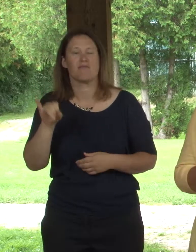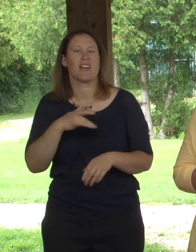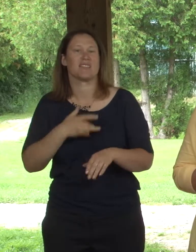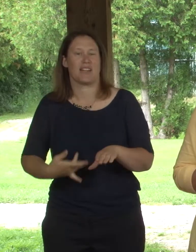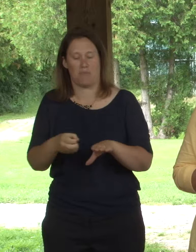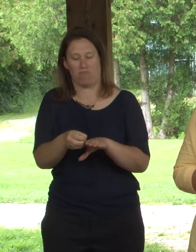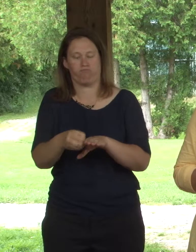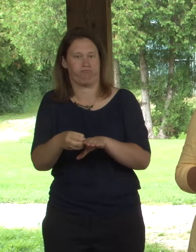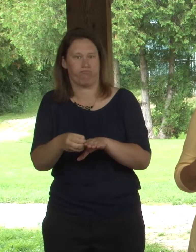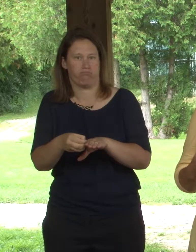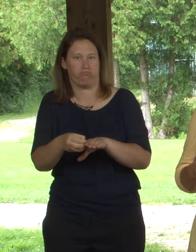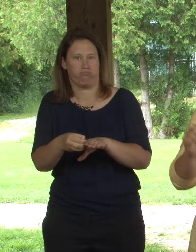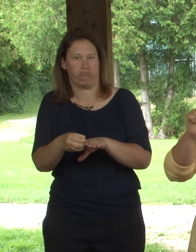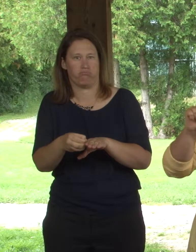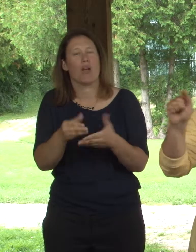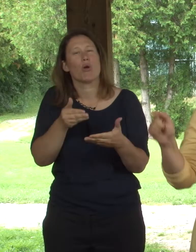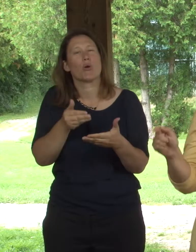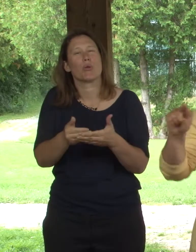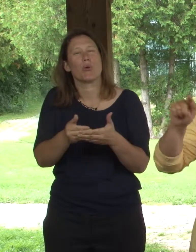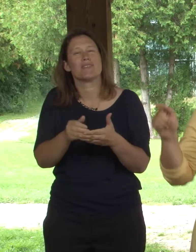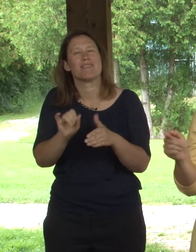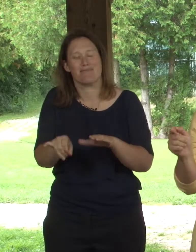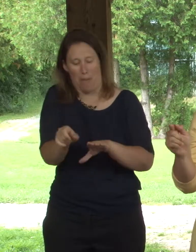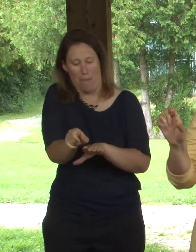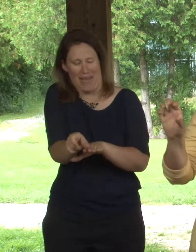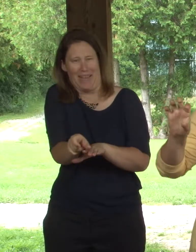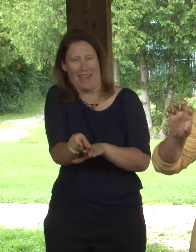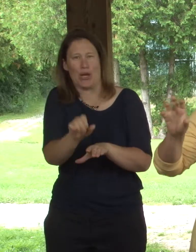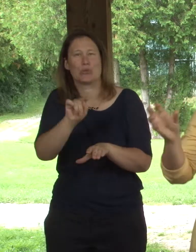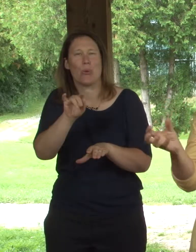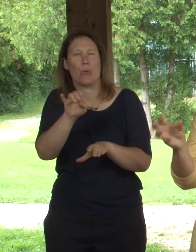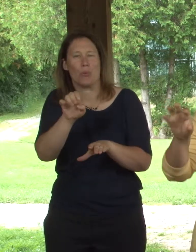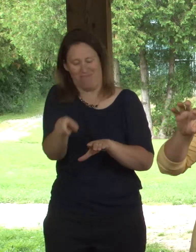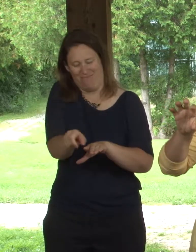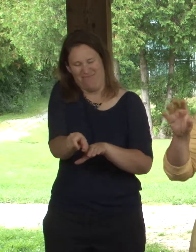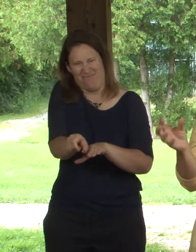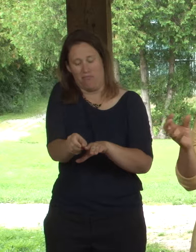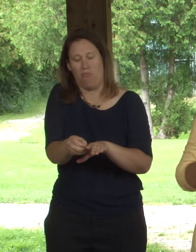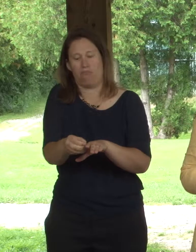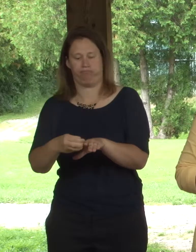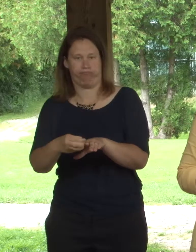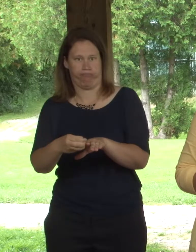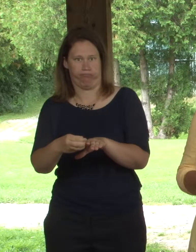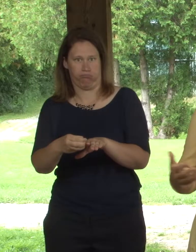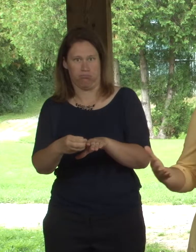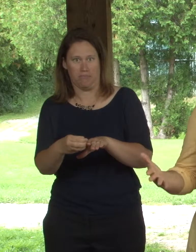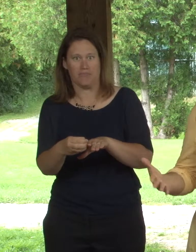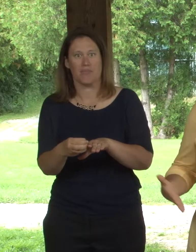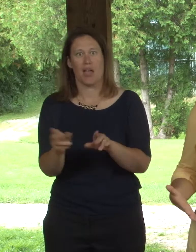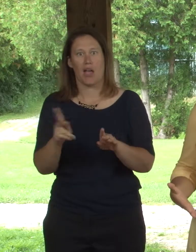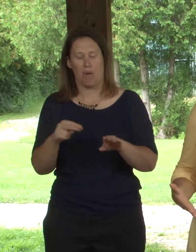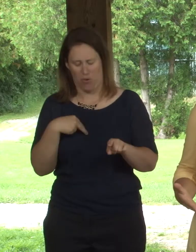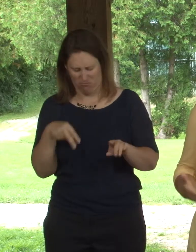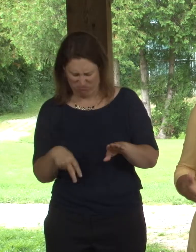prominence and next to the big toe, and it's really a protrusion, a lump, something that people look at their feet and they